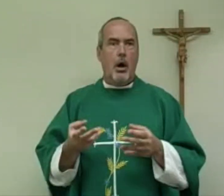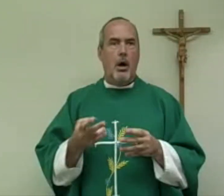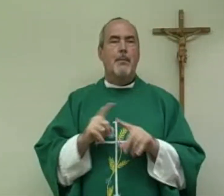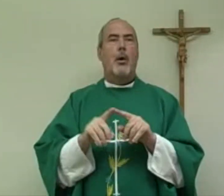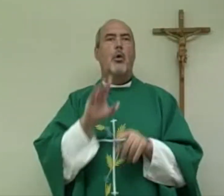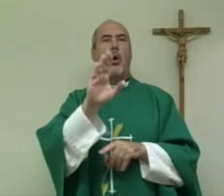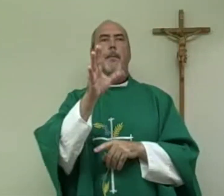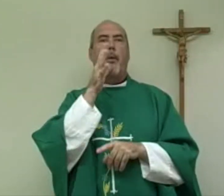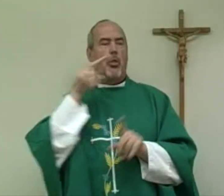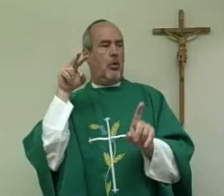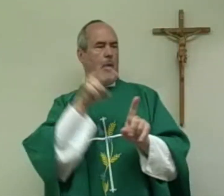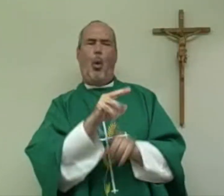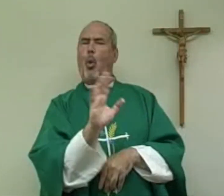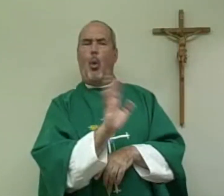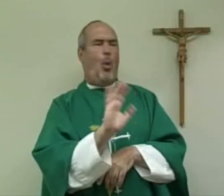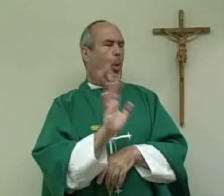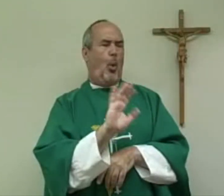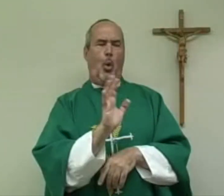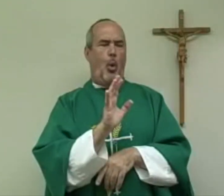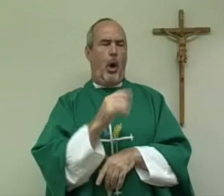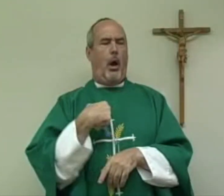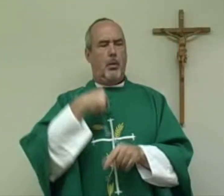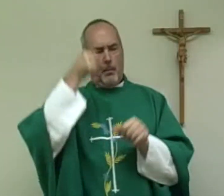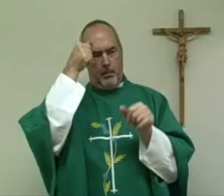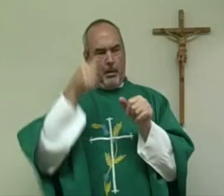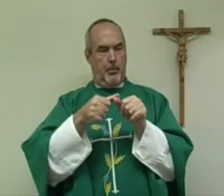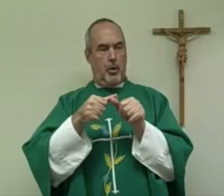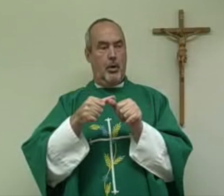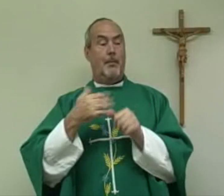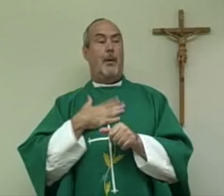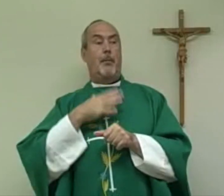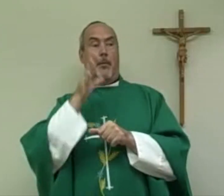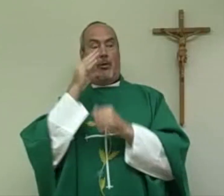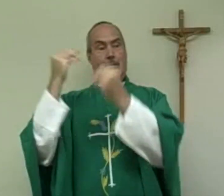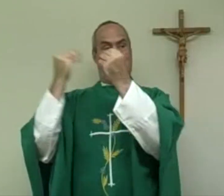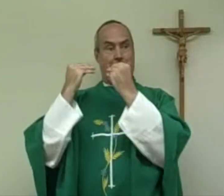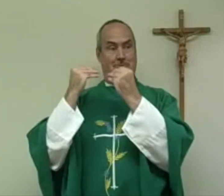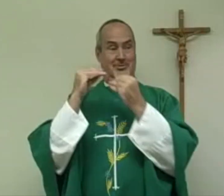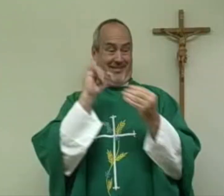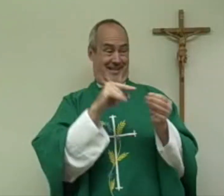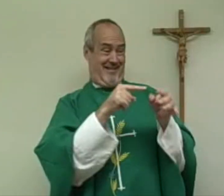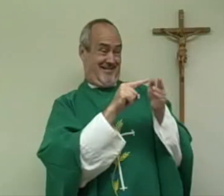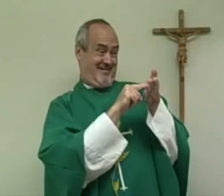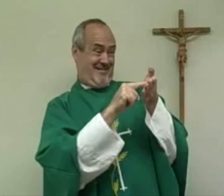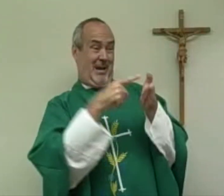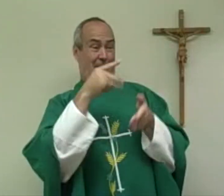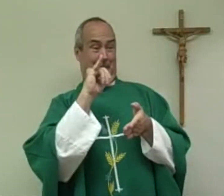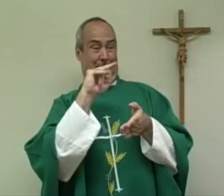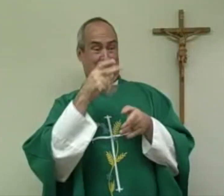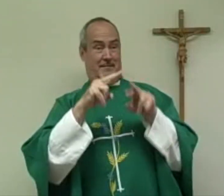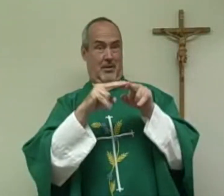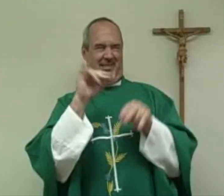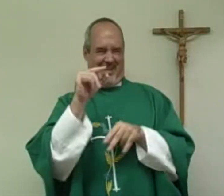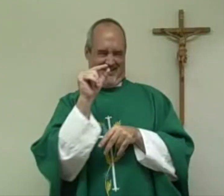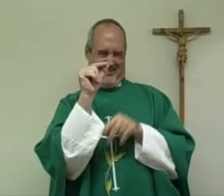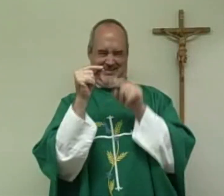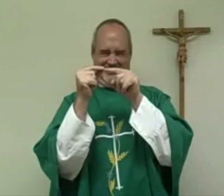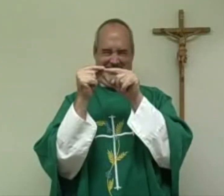So if you add too much salt, then your mother might look at you and say, no, no, no, remember, my mother taught me that a pinch of